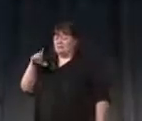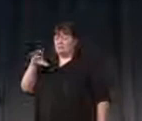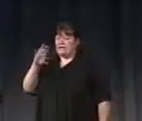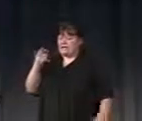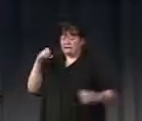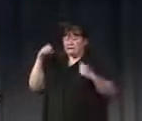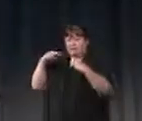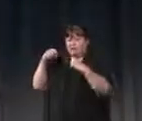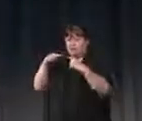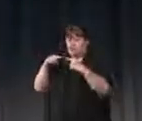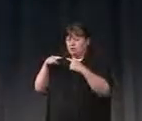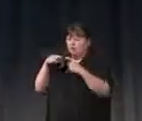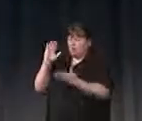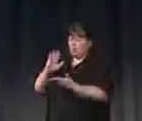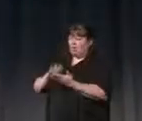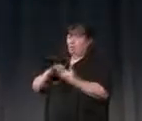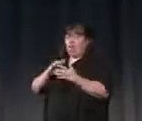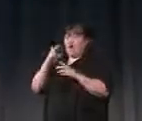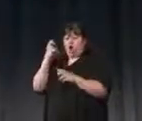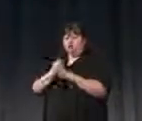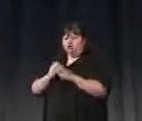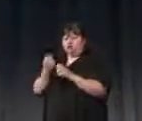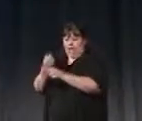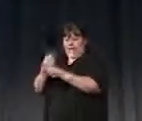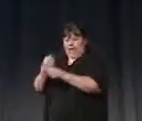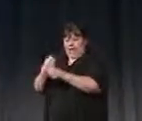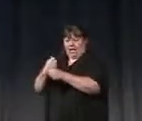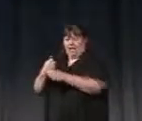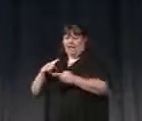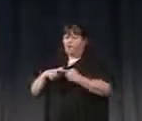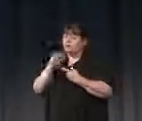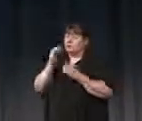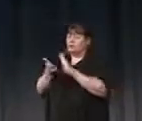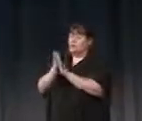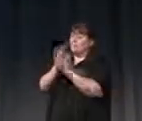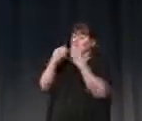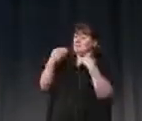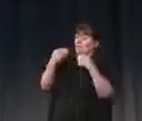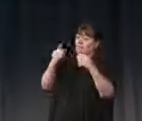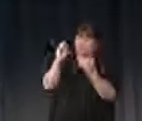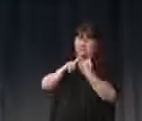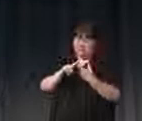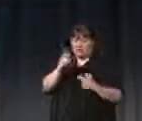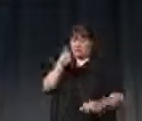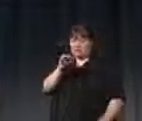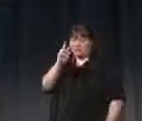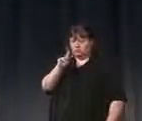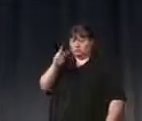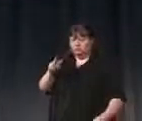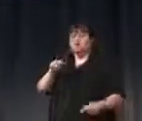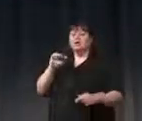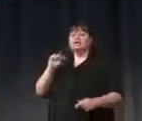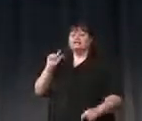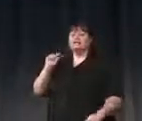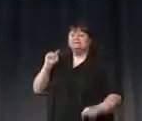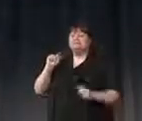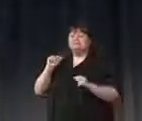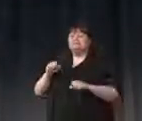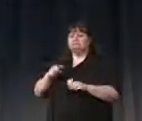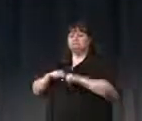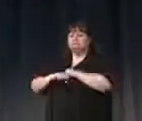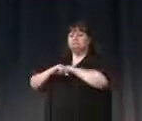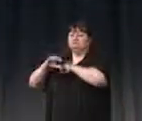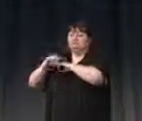regenerate. In the US, PCM was not commercialized until 1962, when AT&T launched the T1 carrier system, which